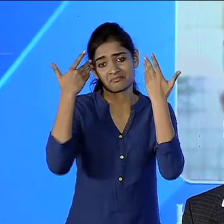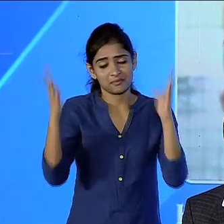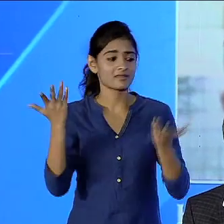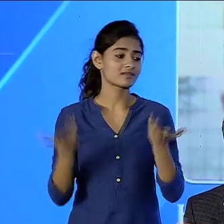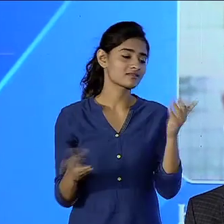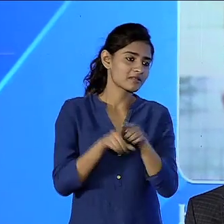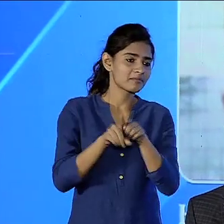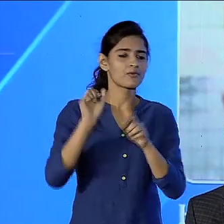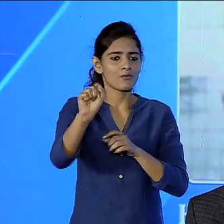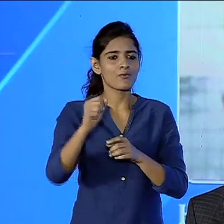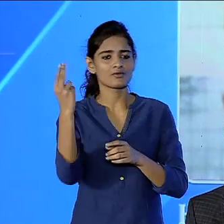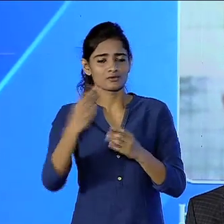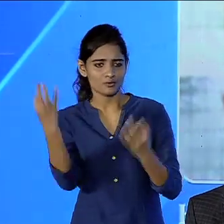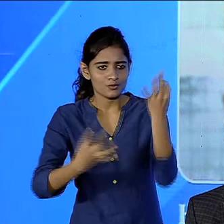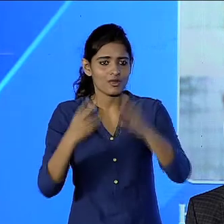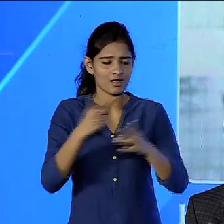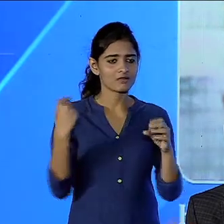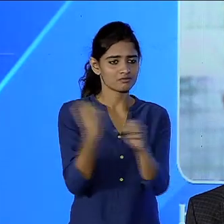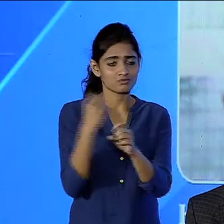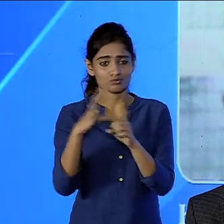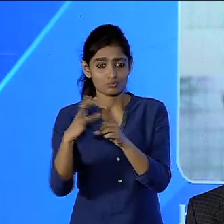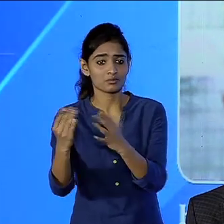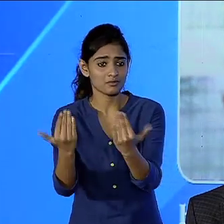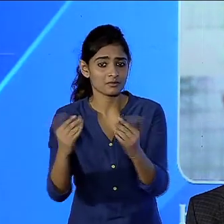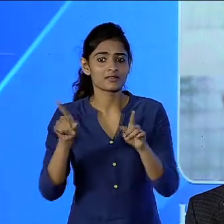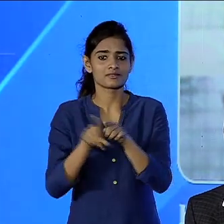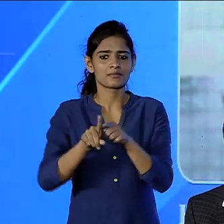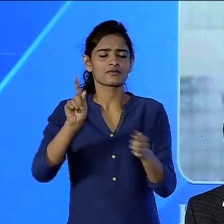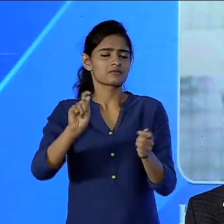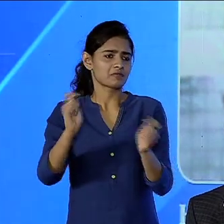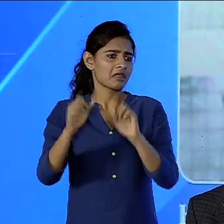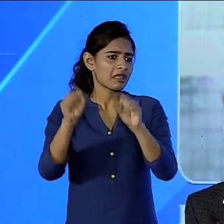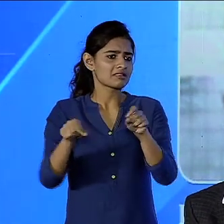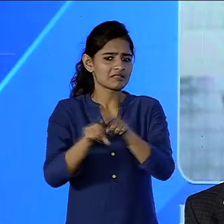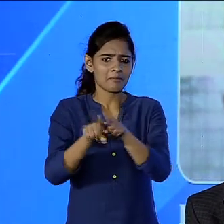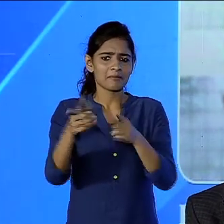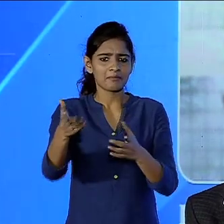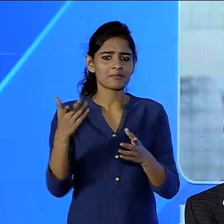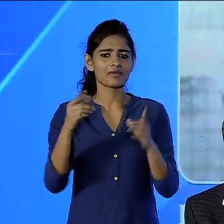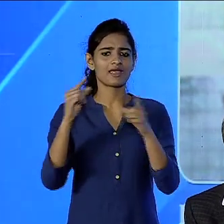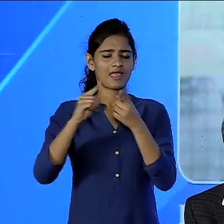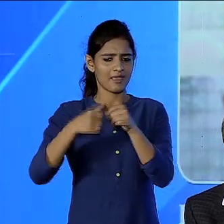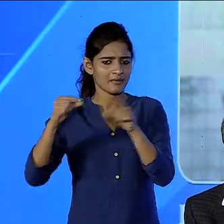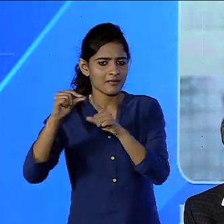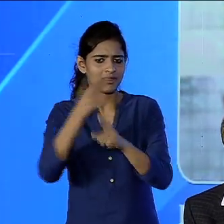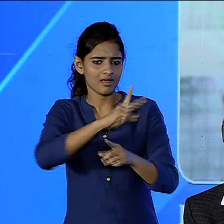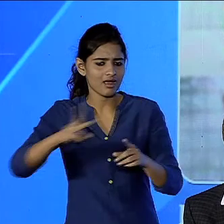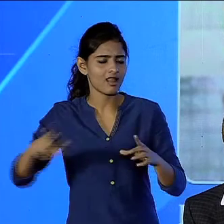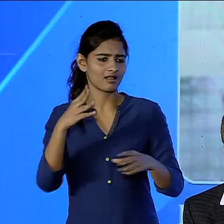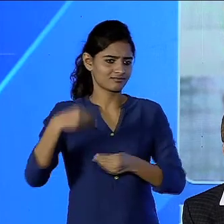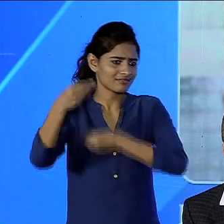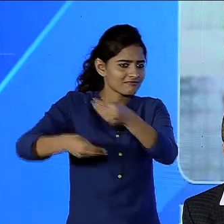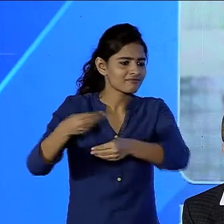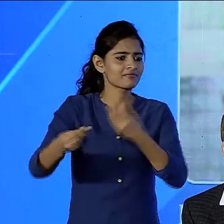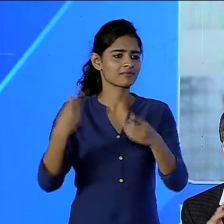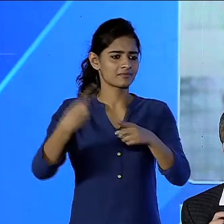part of the design of everything that we do, and making it part of every application. And so that's one of the things that I get excited about, is just making